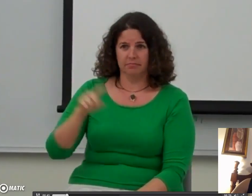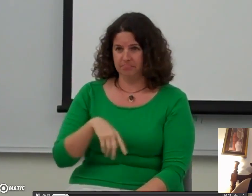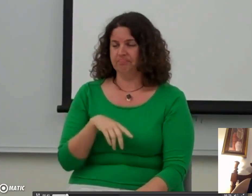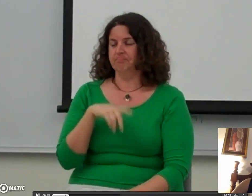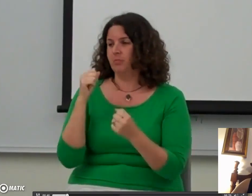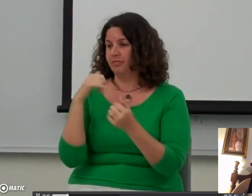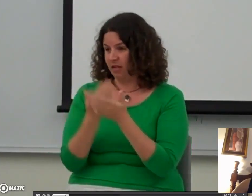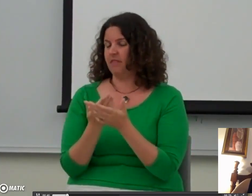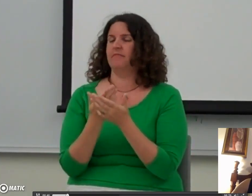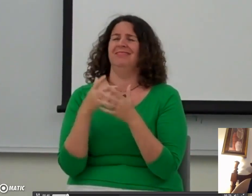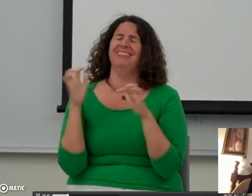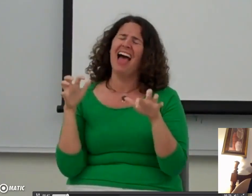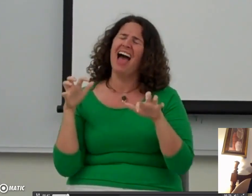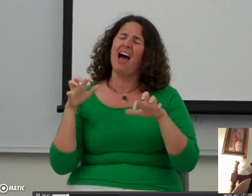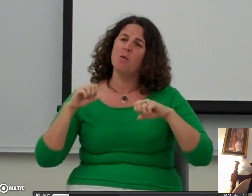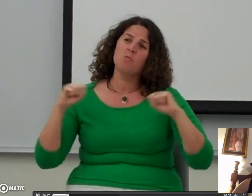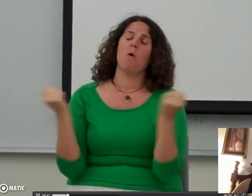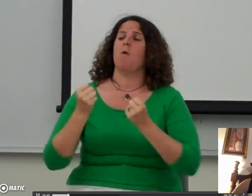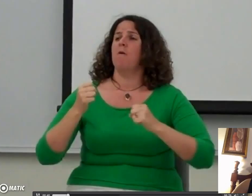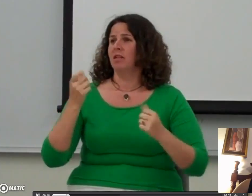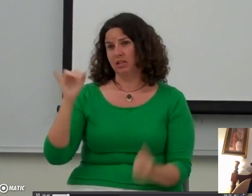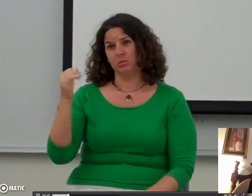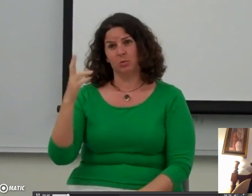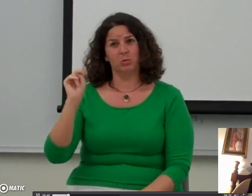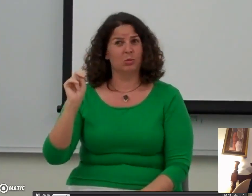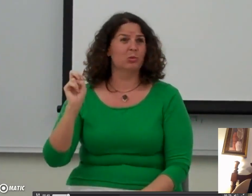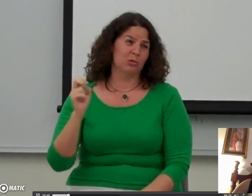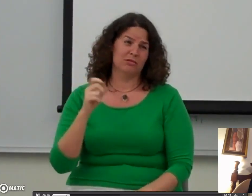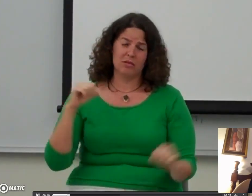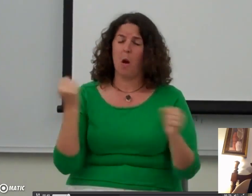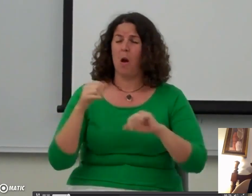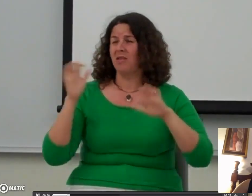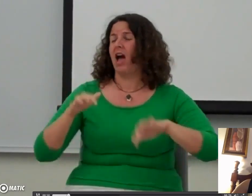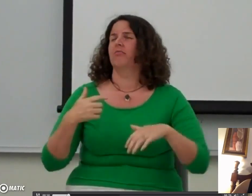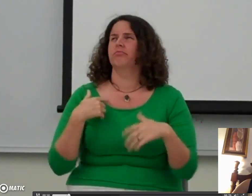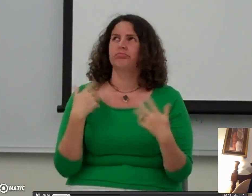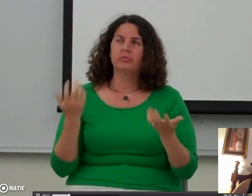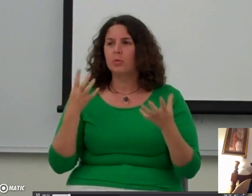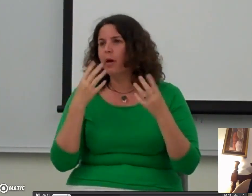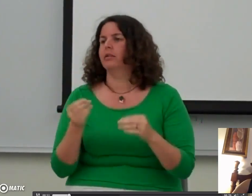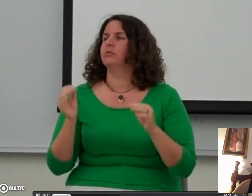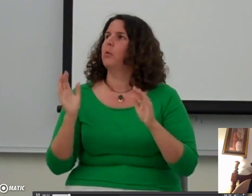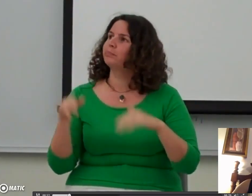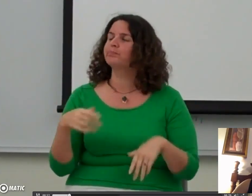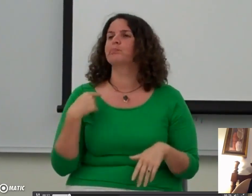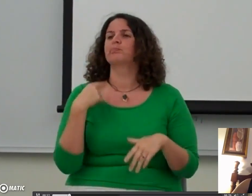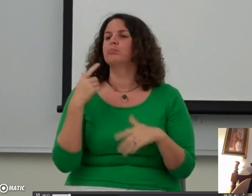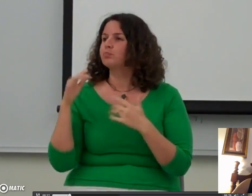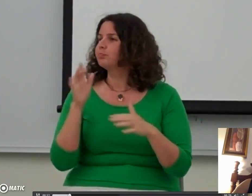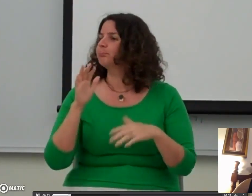So, I finally arrived to the camp and the weather was crazy. It was very rainy and cold.